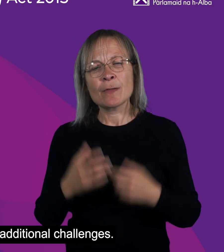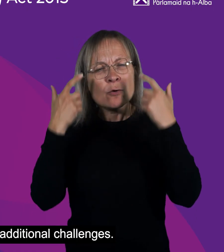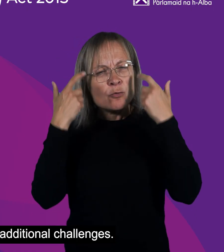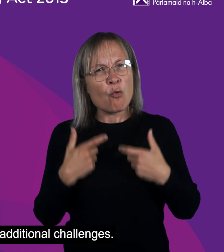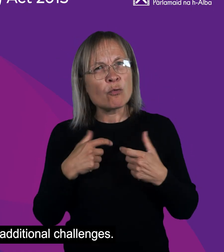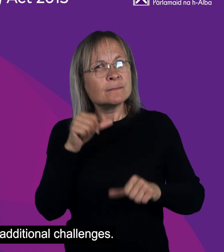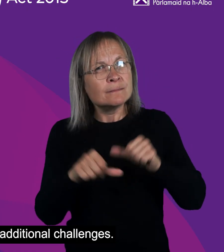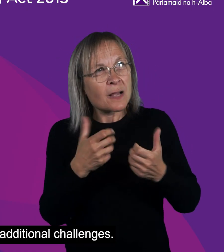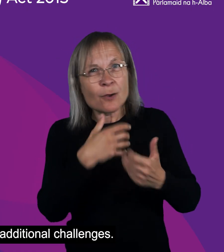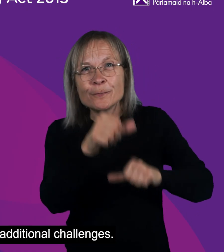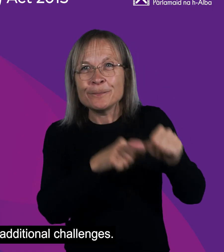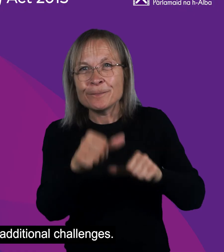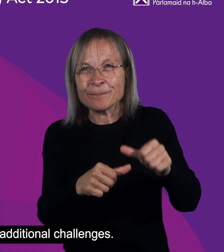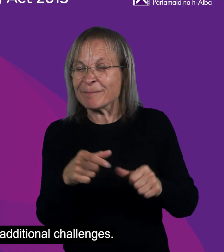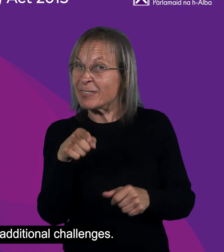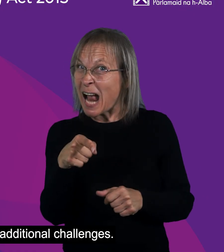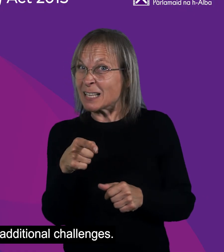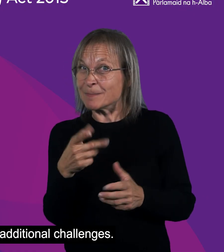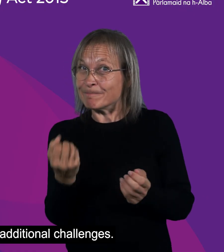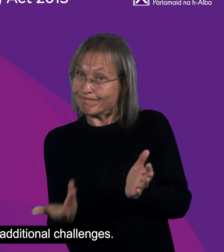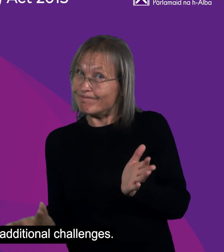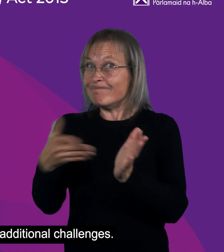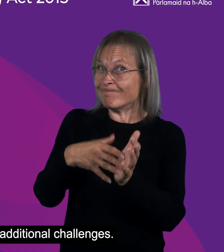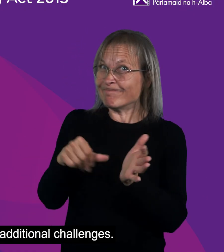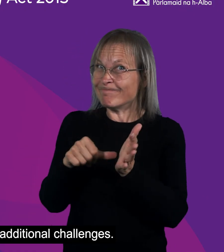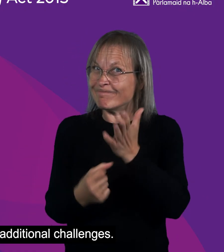Court proceedings posed additional challenges.